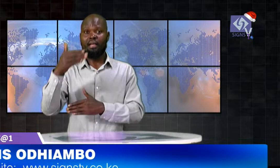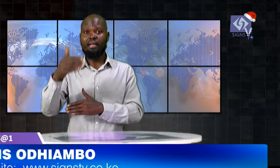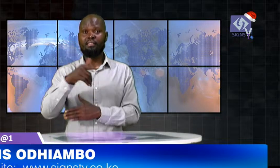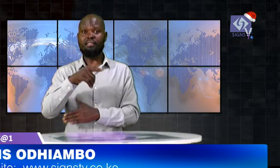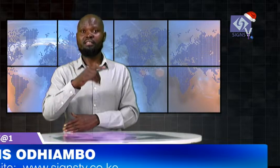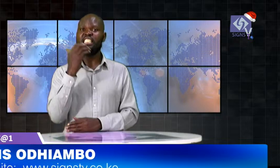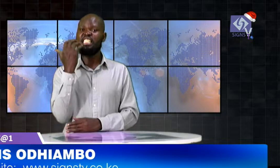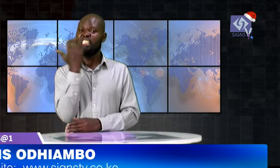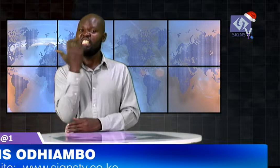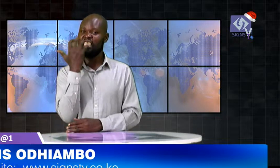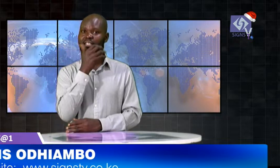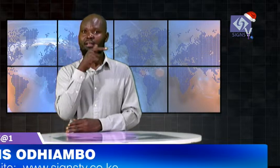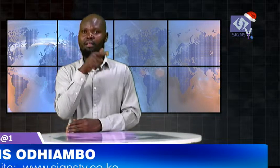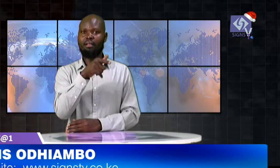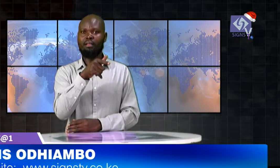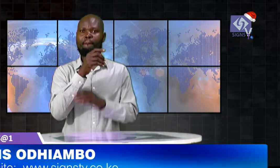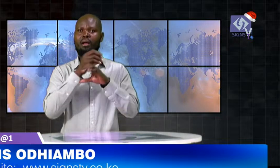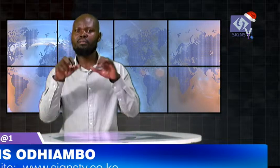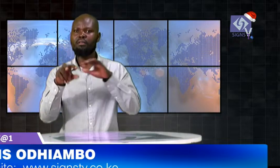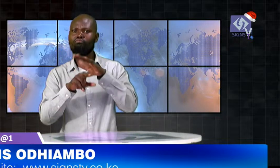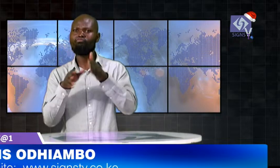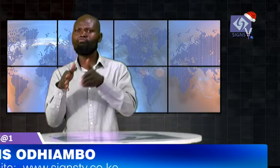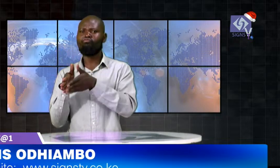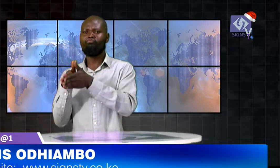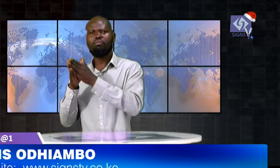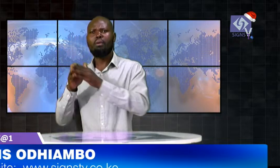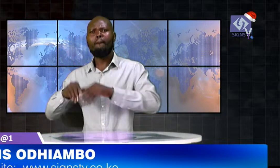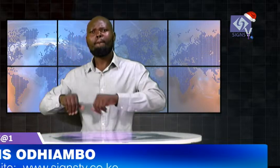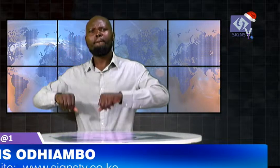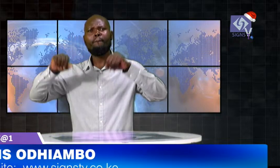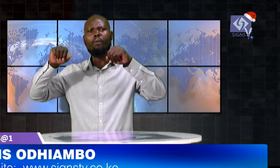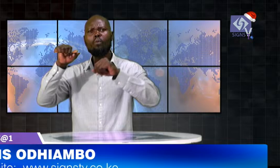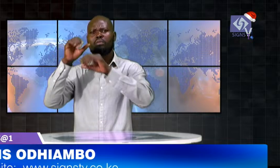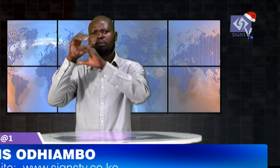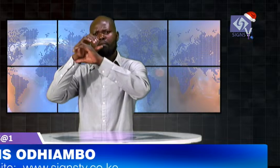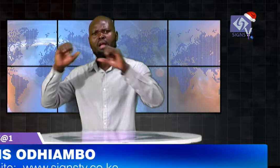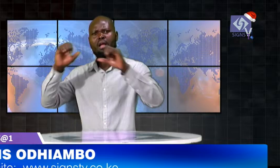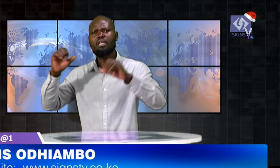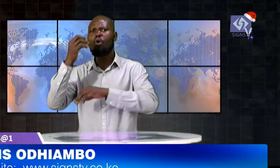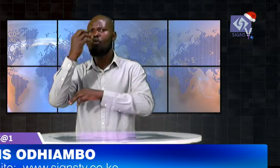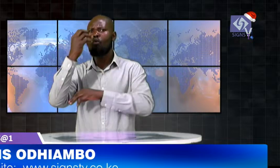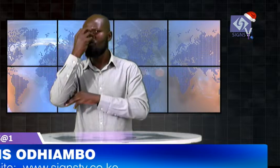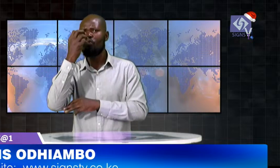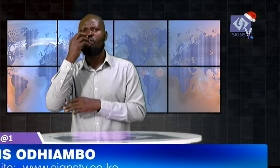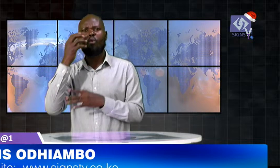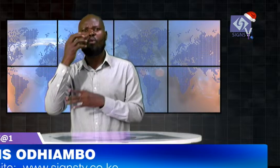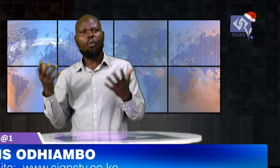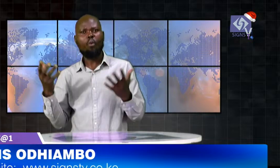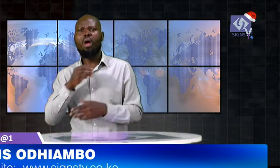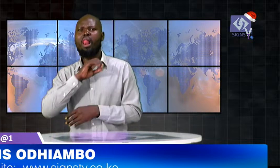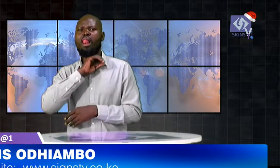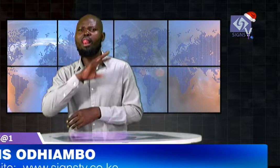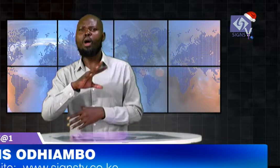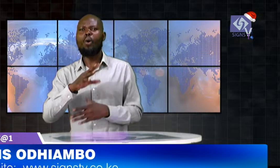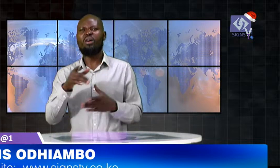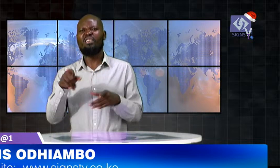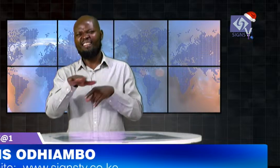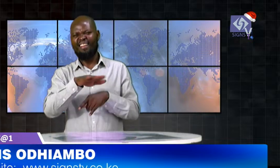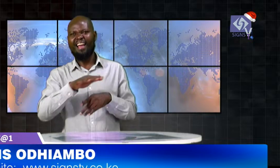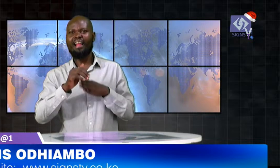On other news updates, Deputy President Rigathi Gachagua has urged his boss President William Ruto to ignore outside